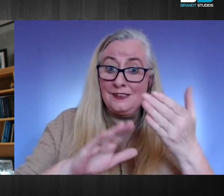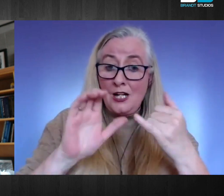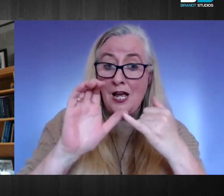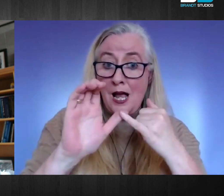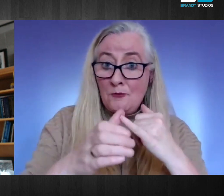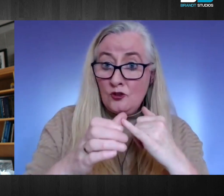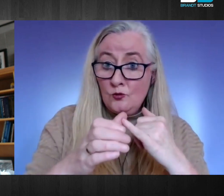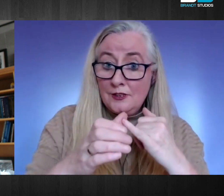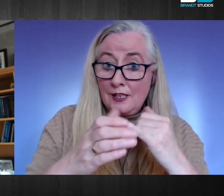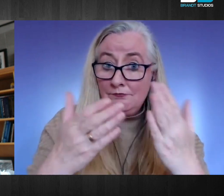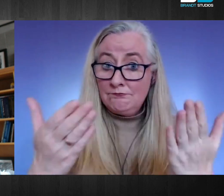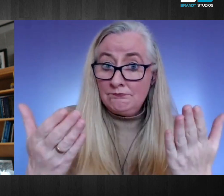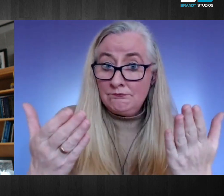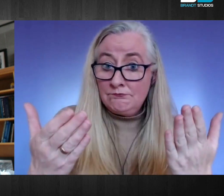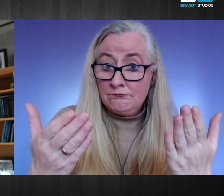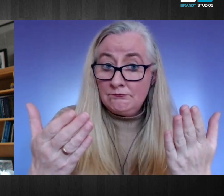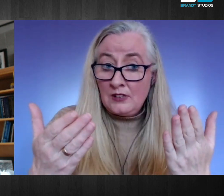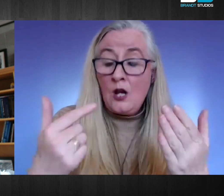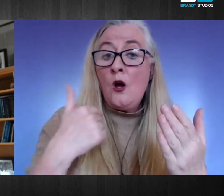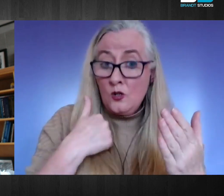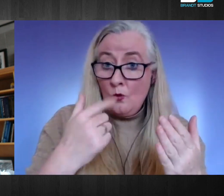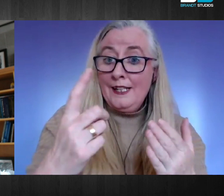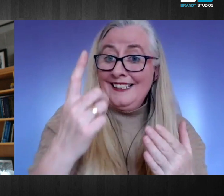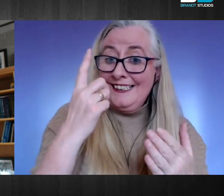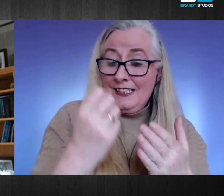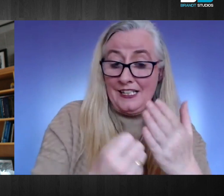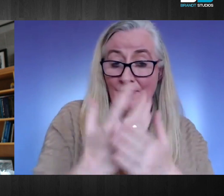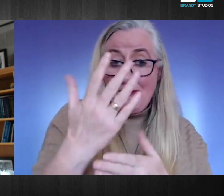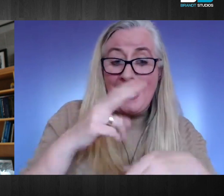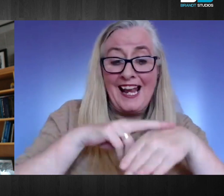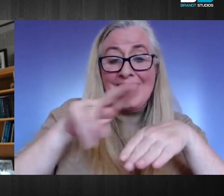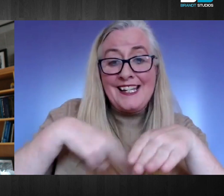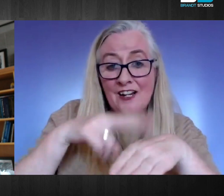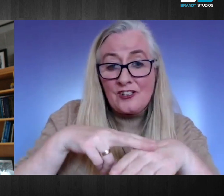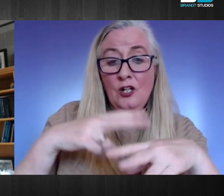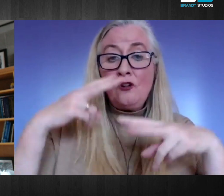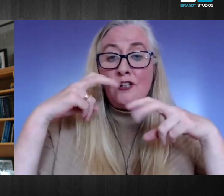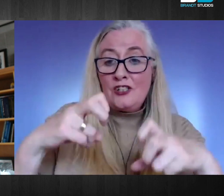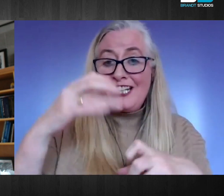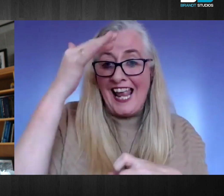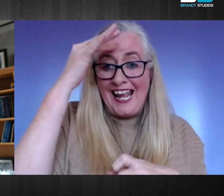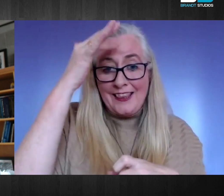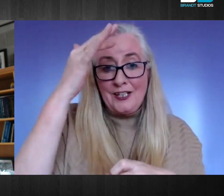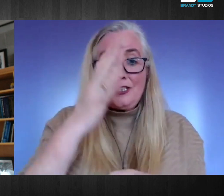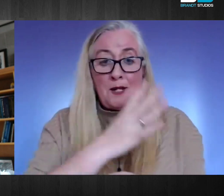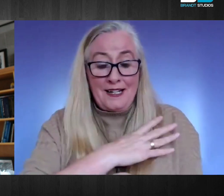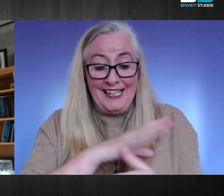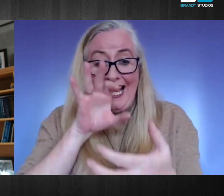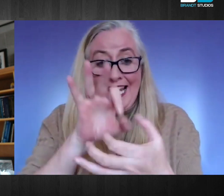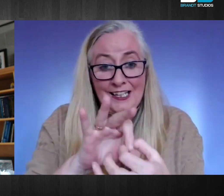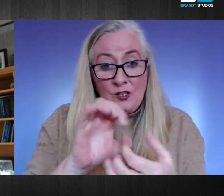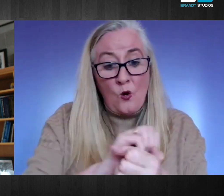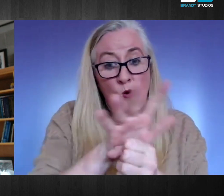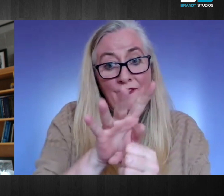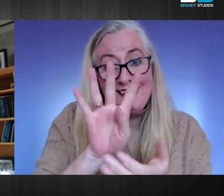we have developed a national research ethics committee focused on COVID-19. I would like to think that at